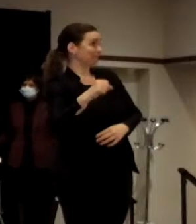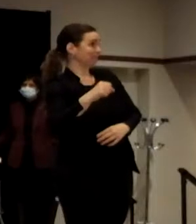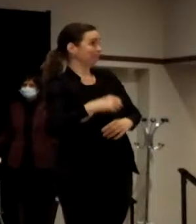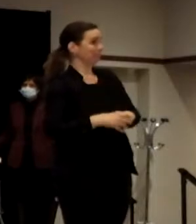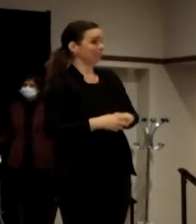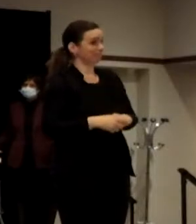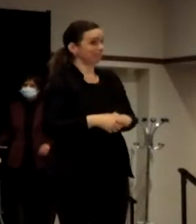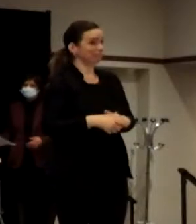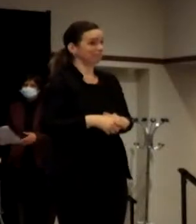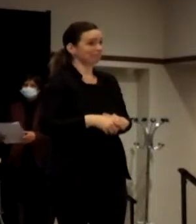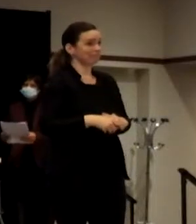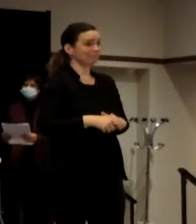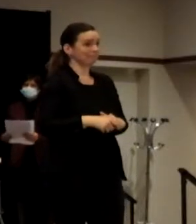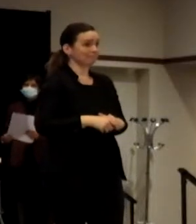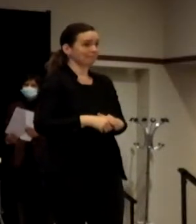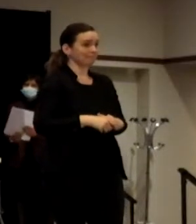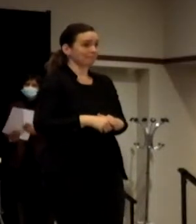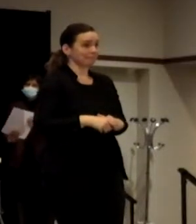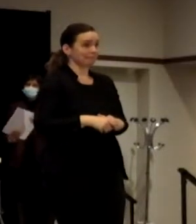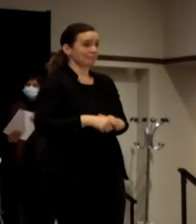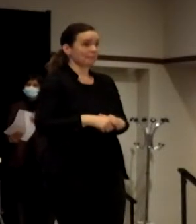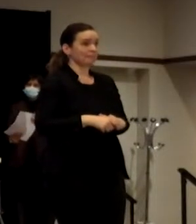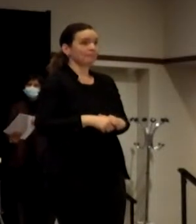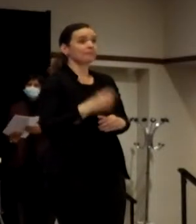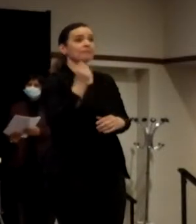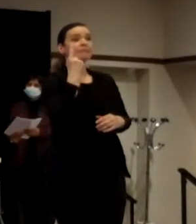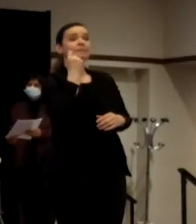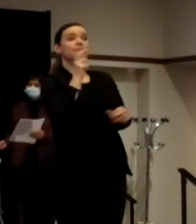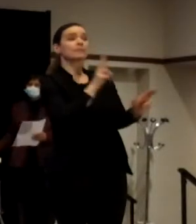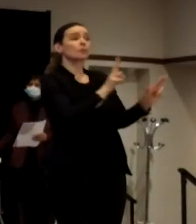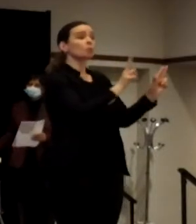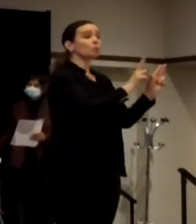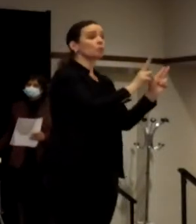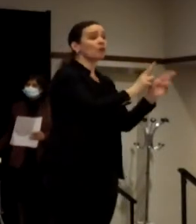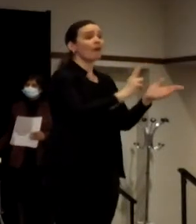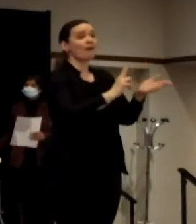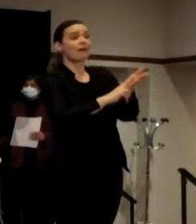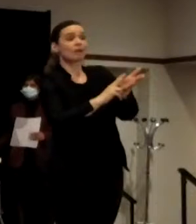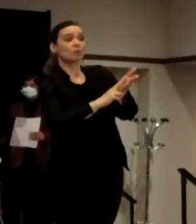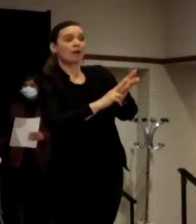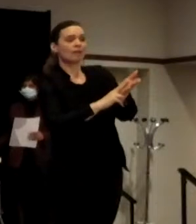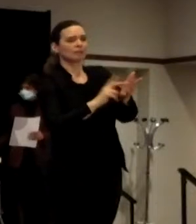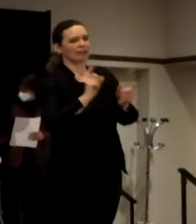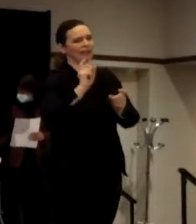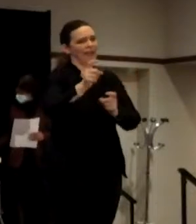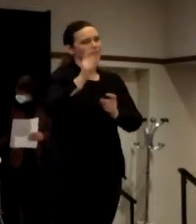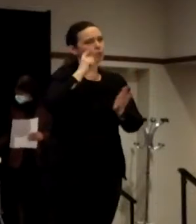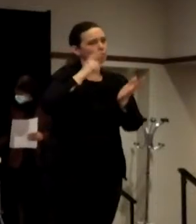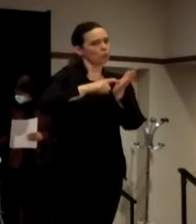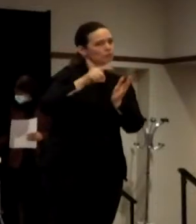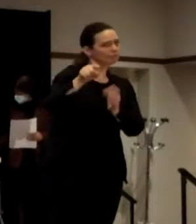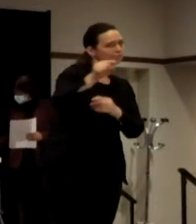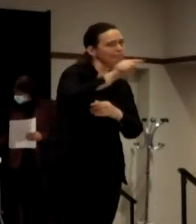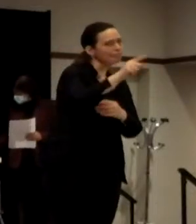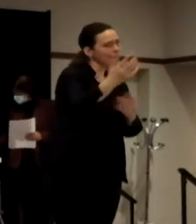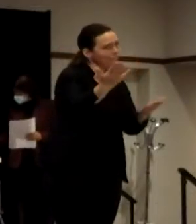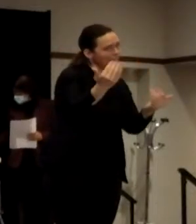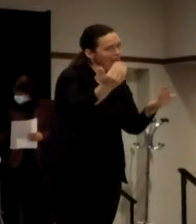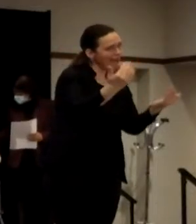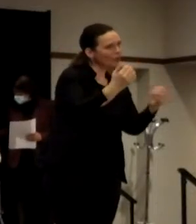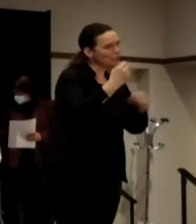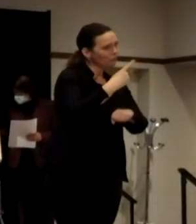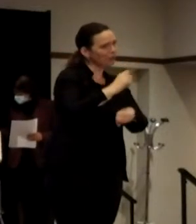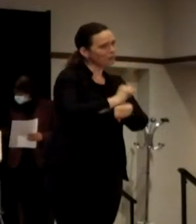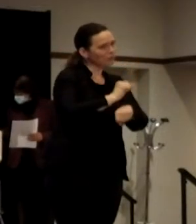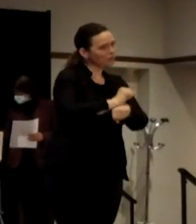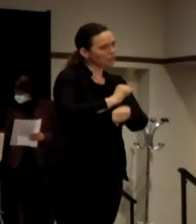by contract, we have to, anytime we send them home, we have to give certain notice. So we gave notice. You know, we'll work through, supervisors will